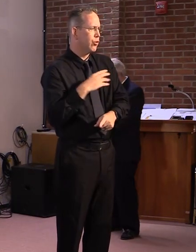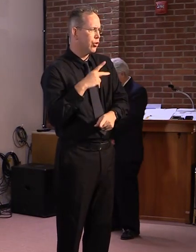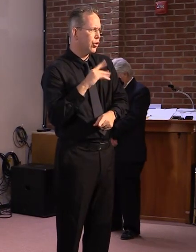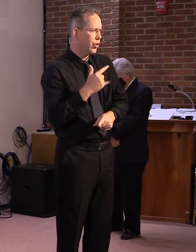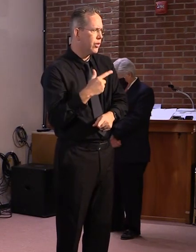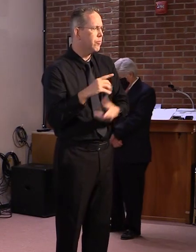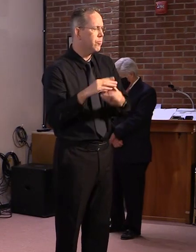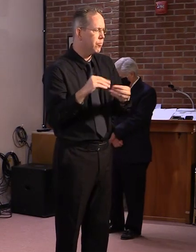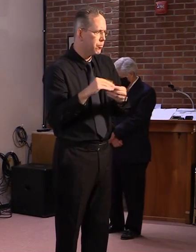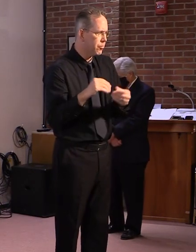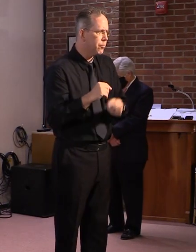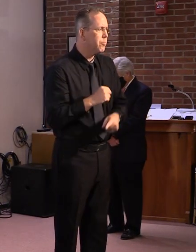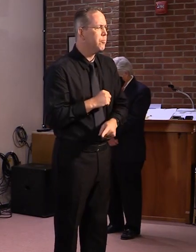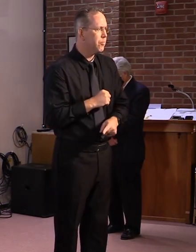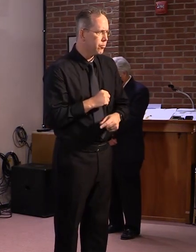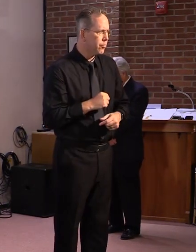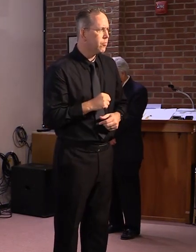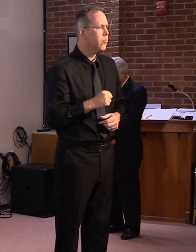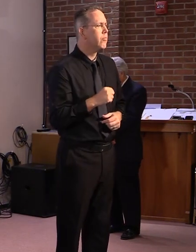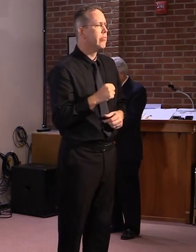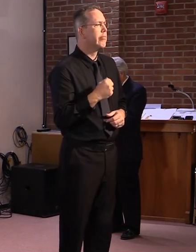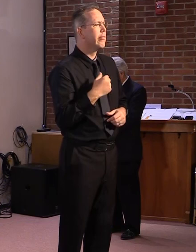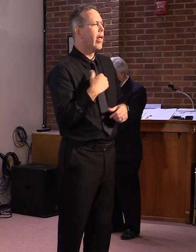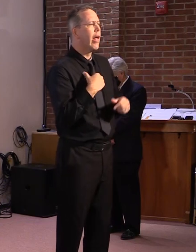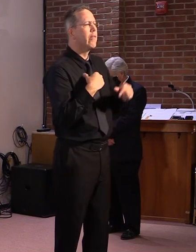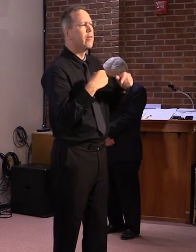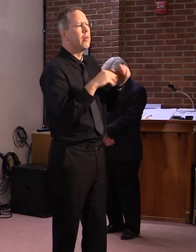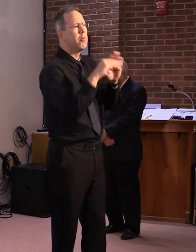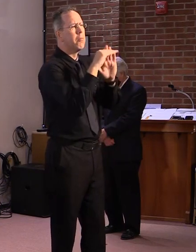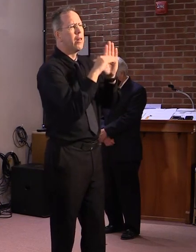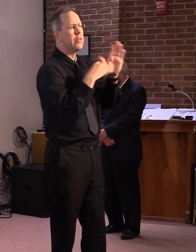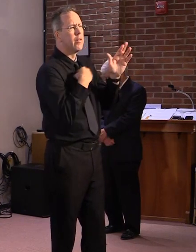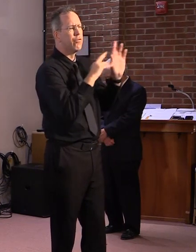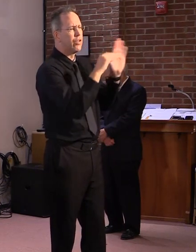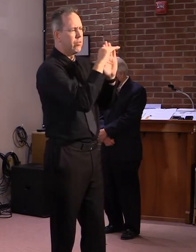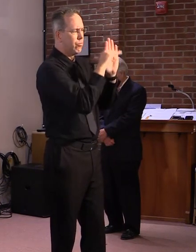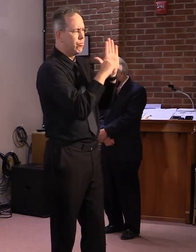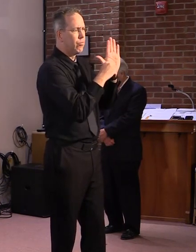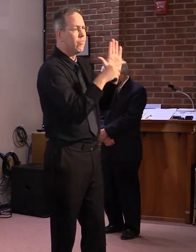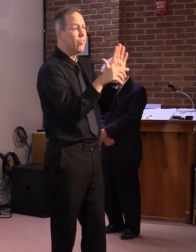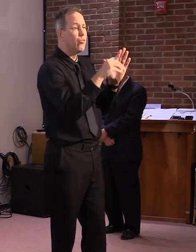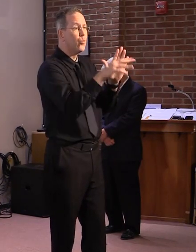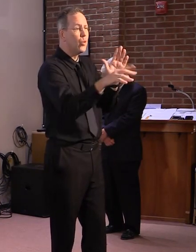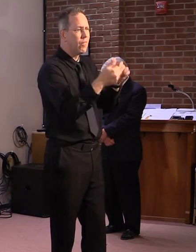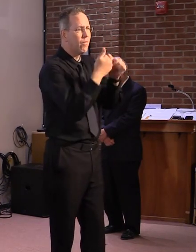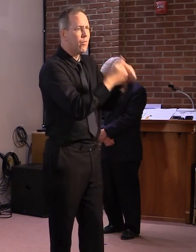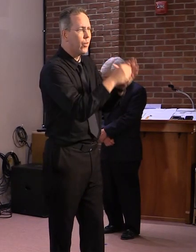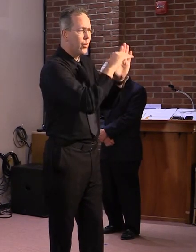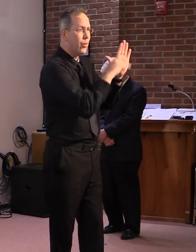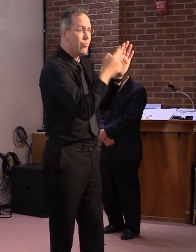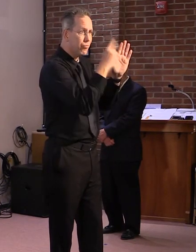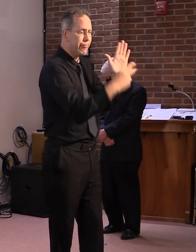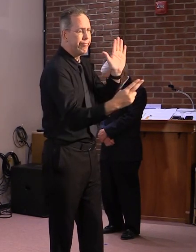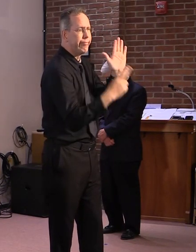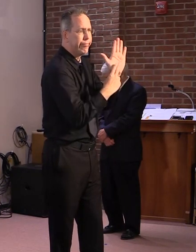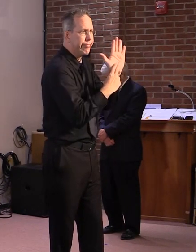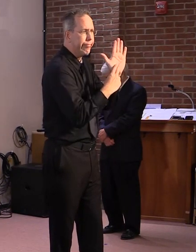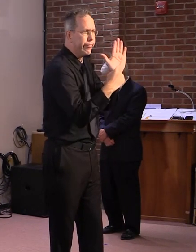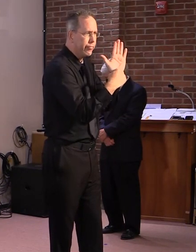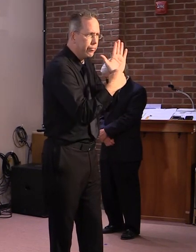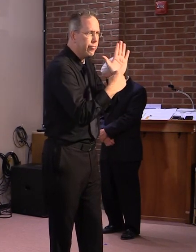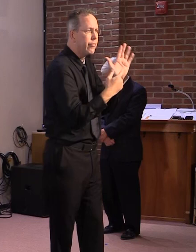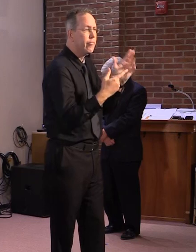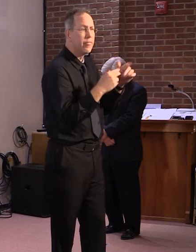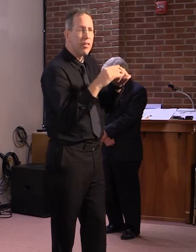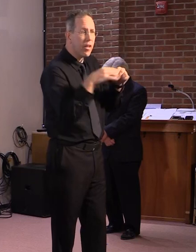find it on the website for you, but it gives, the students can quarantine at home before they come.